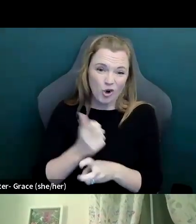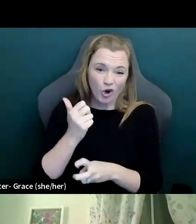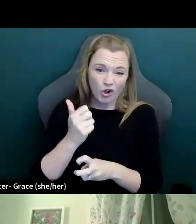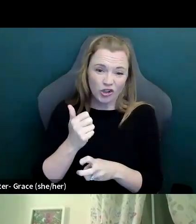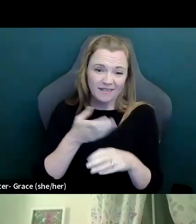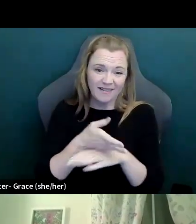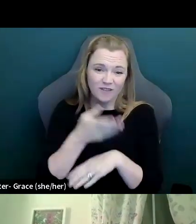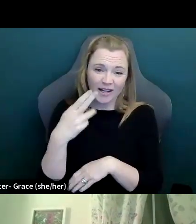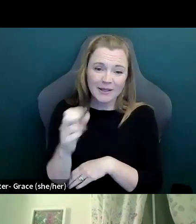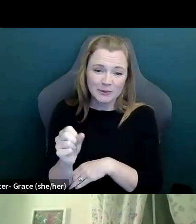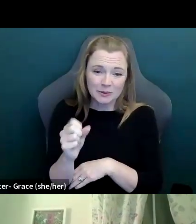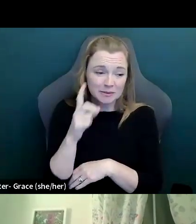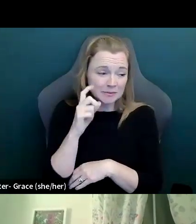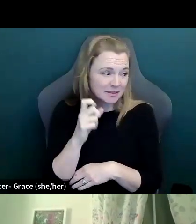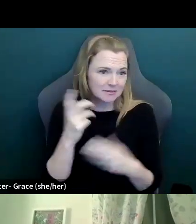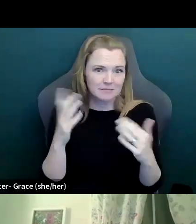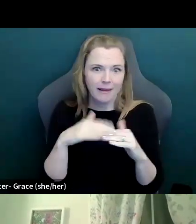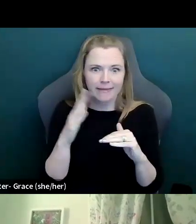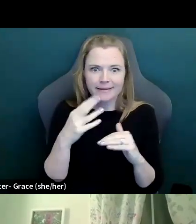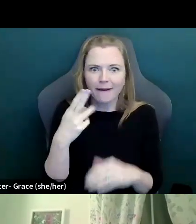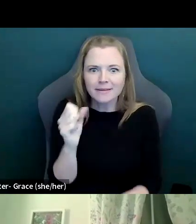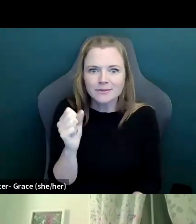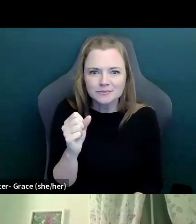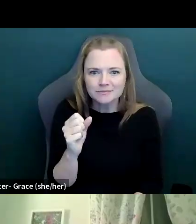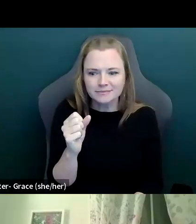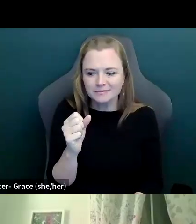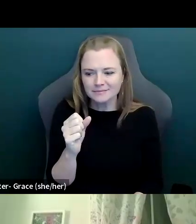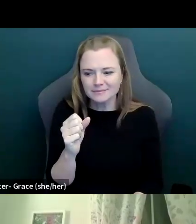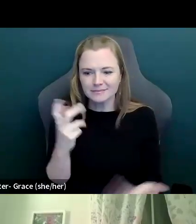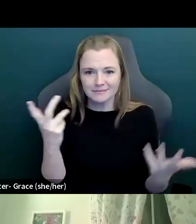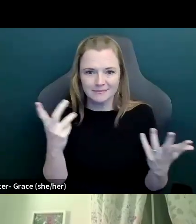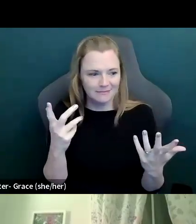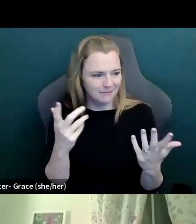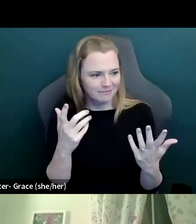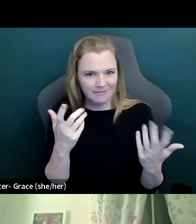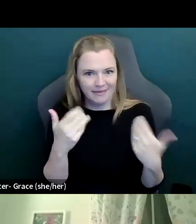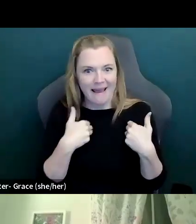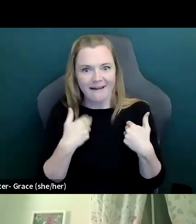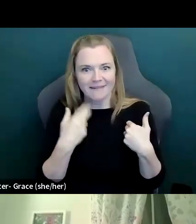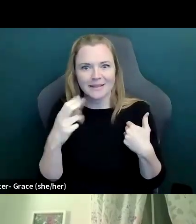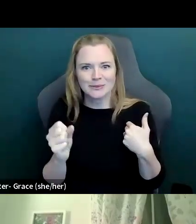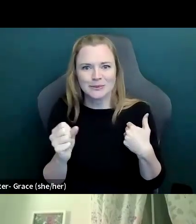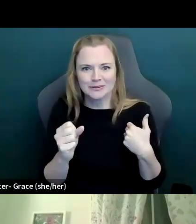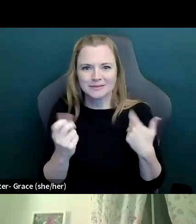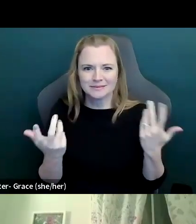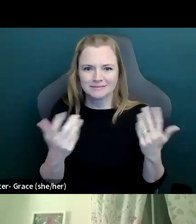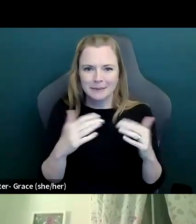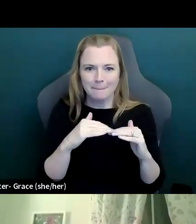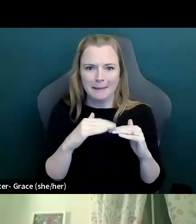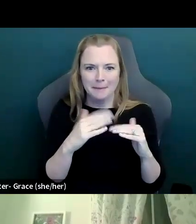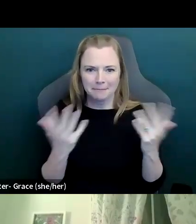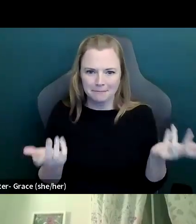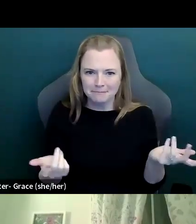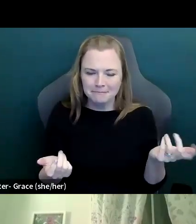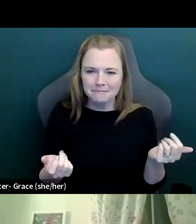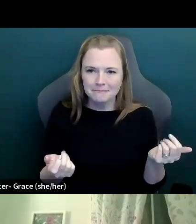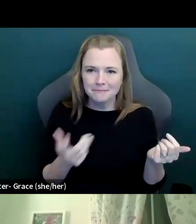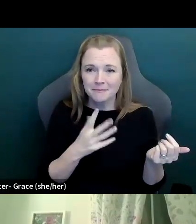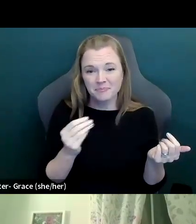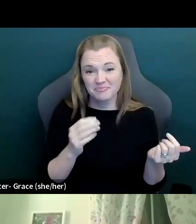school because at least in high school, it's a given, and honestly, it's an